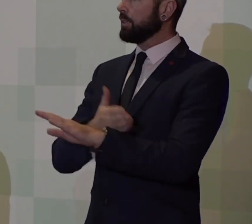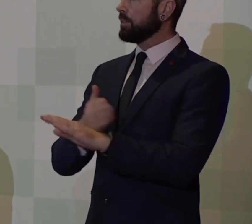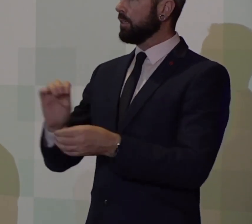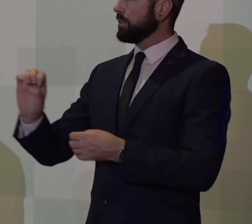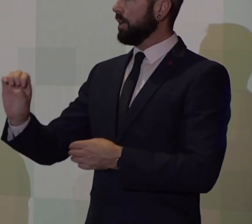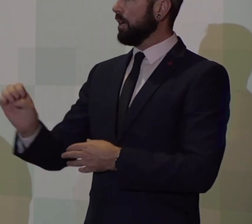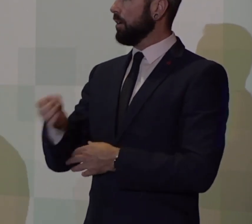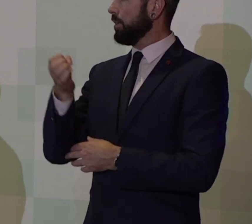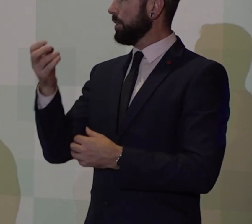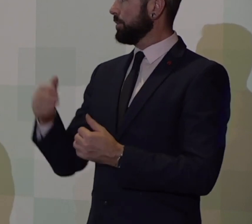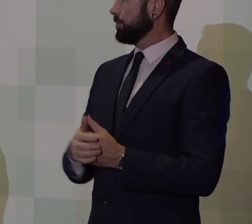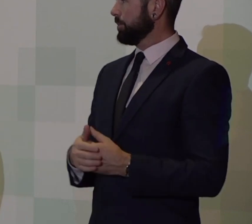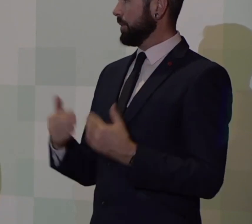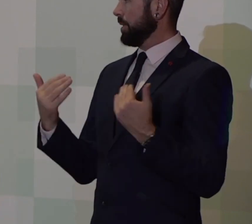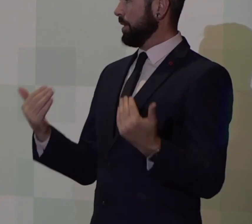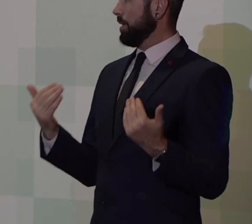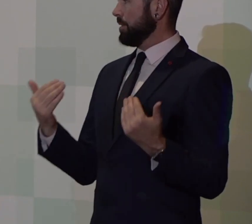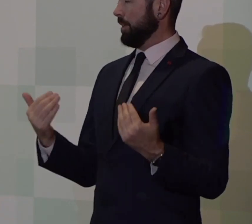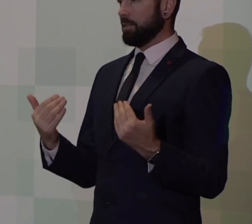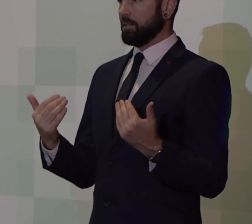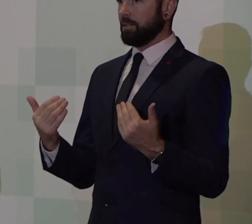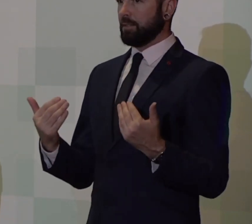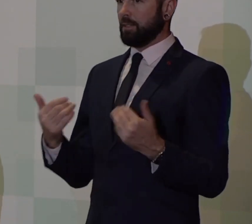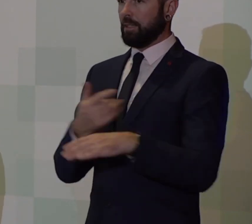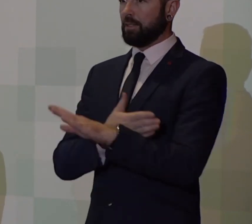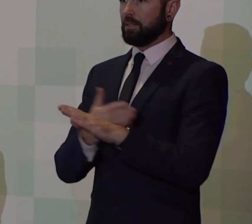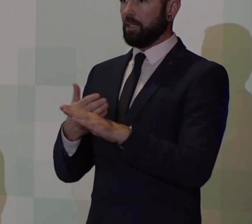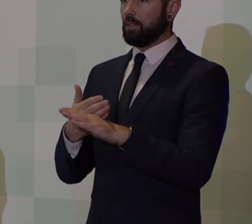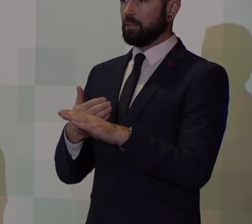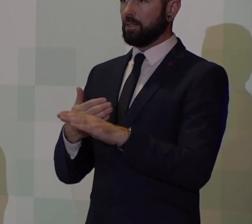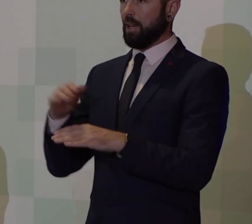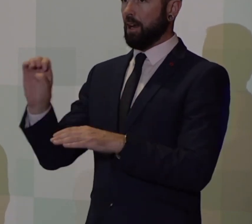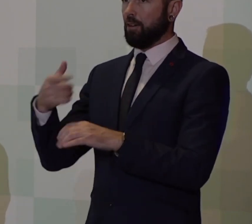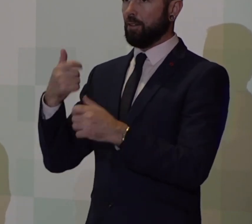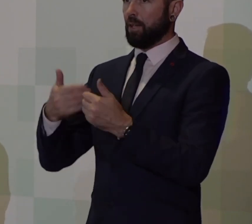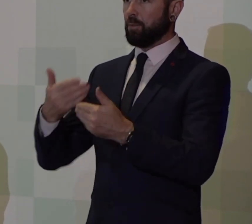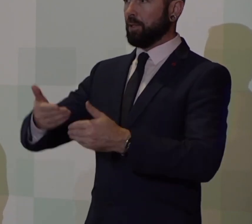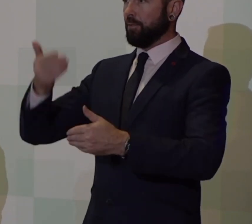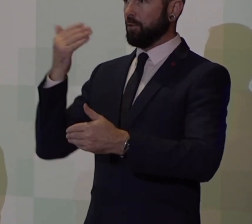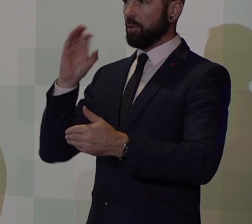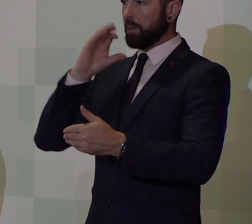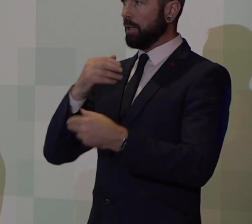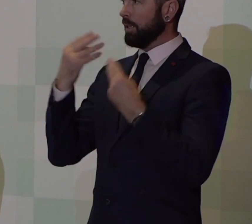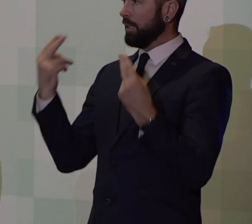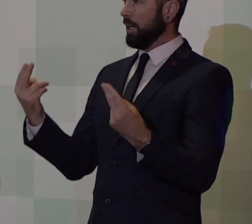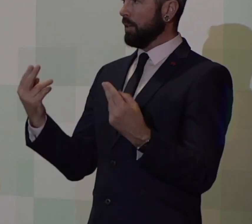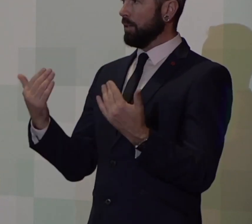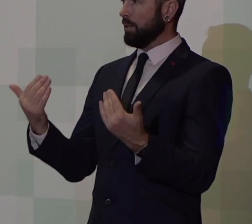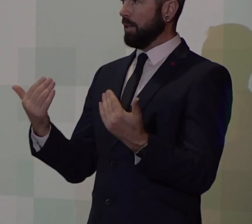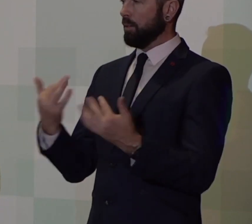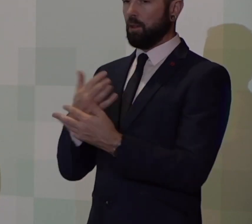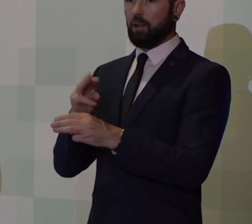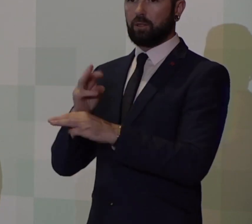early. And in fact, these days, it starts earlier than ever, because these days,